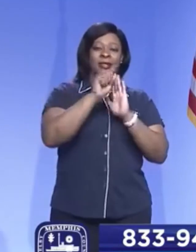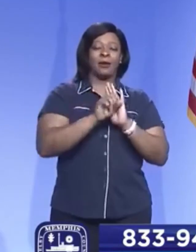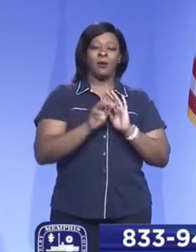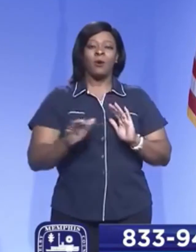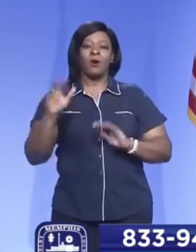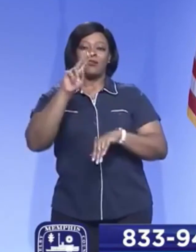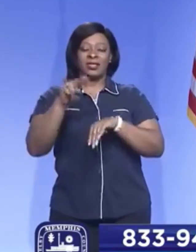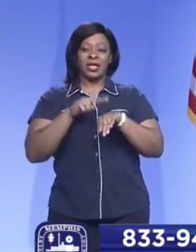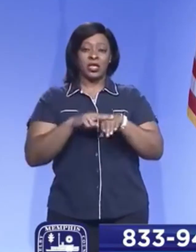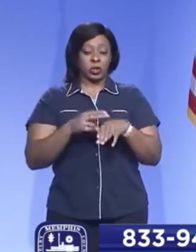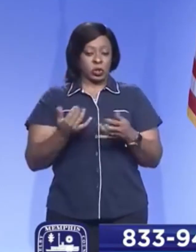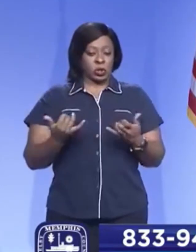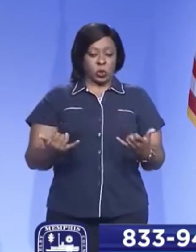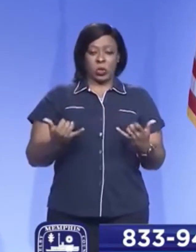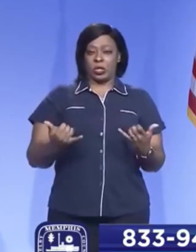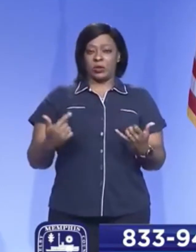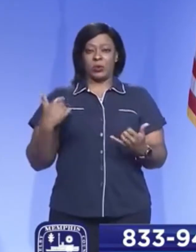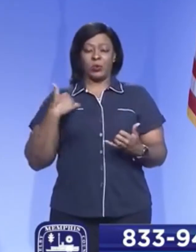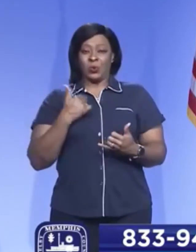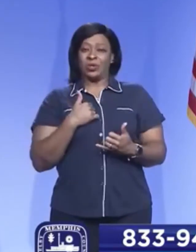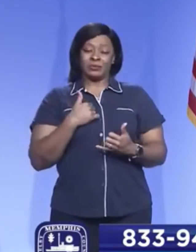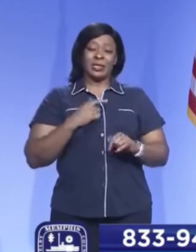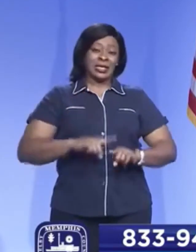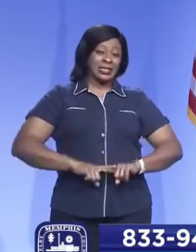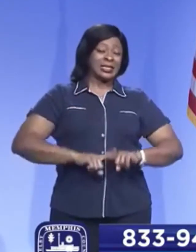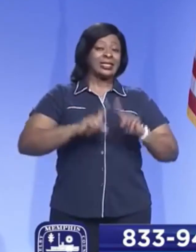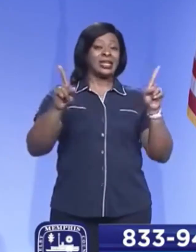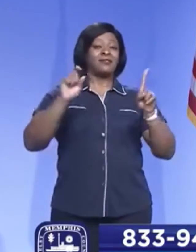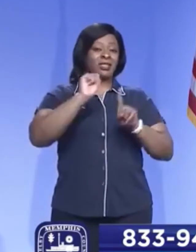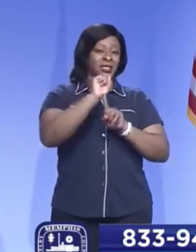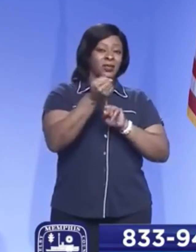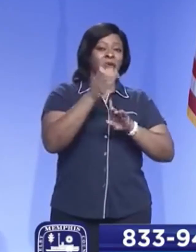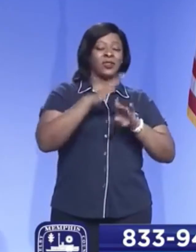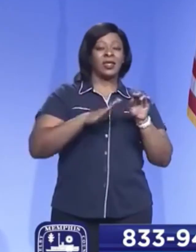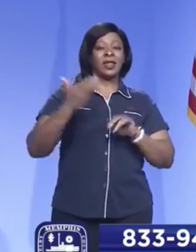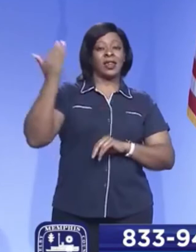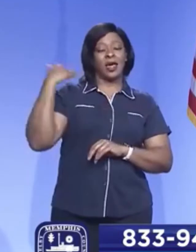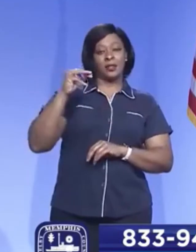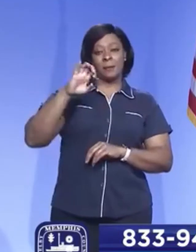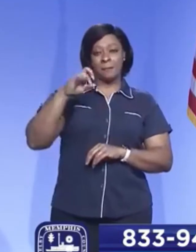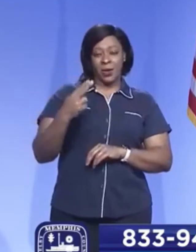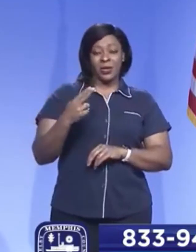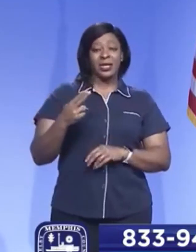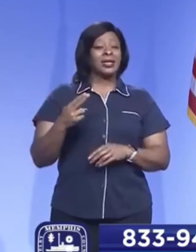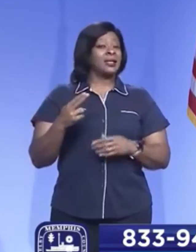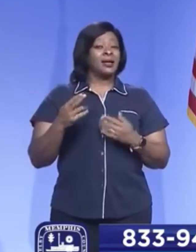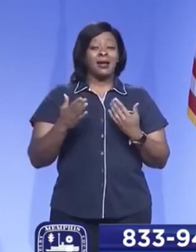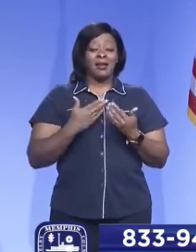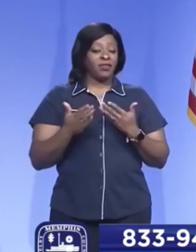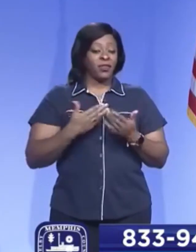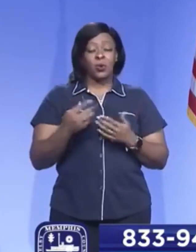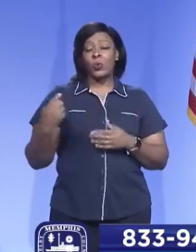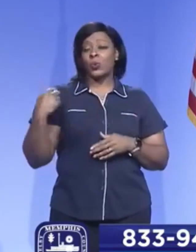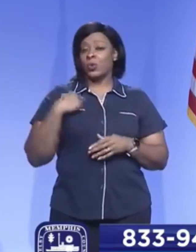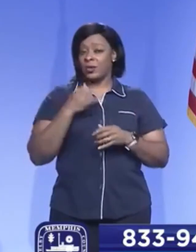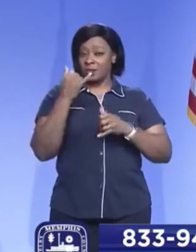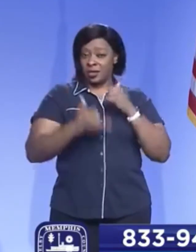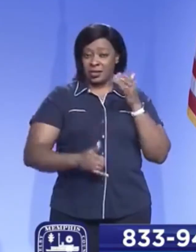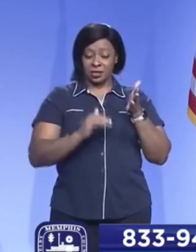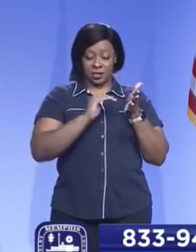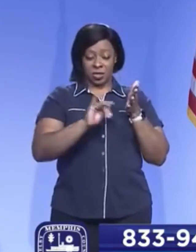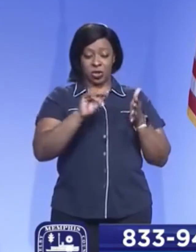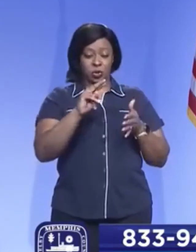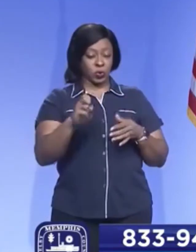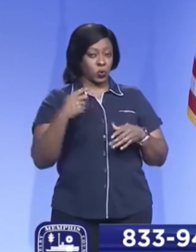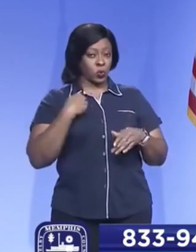So at the current time, we are at quite a different place than we were in March. And even when we were at the end of June, when